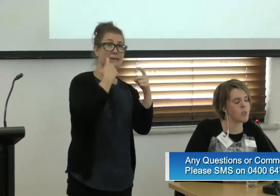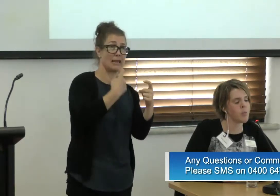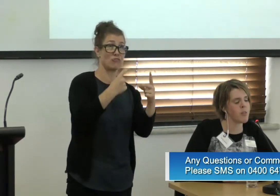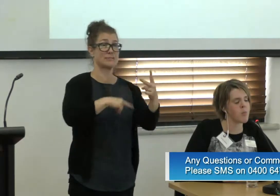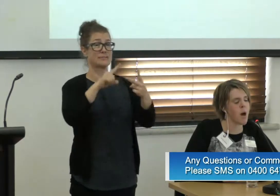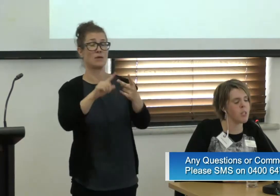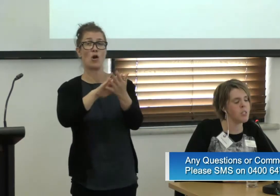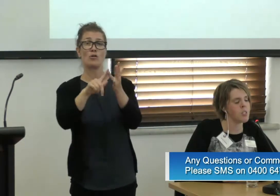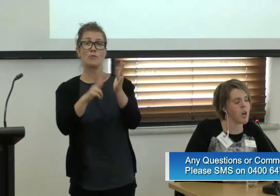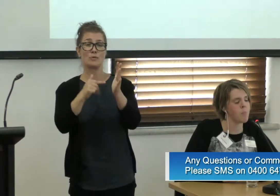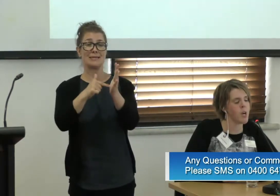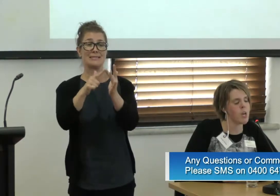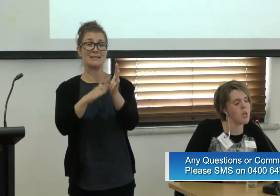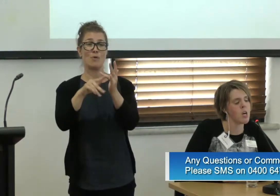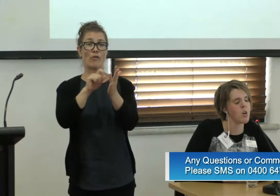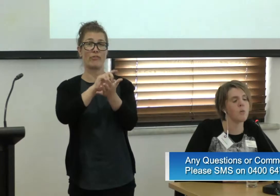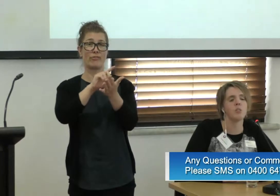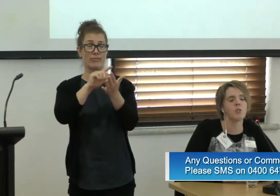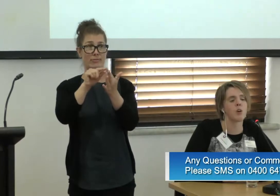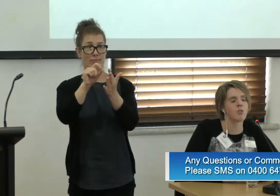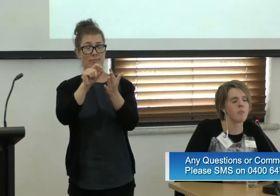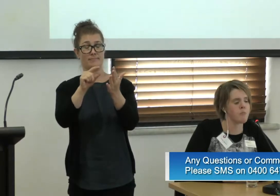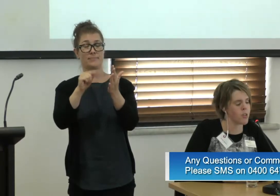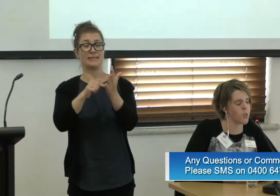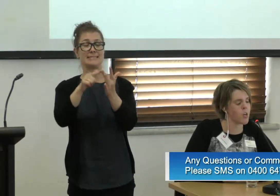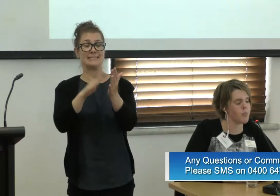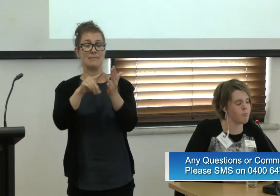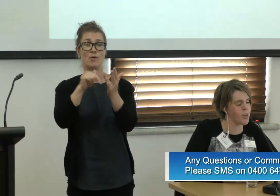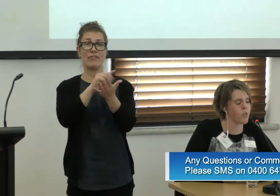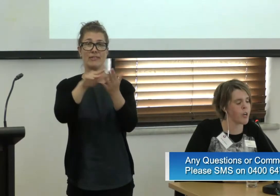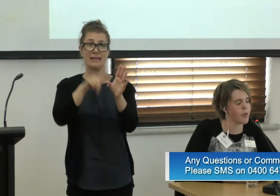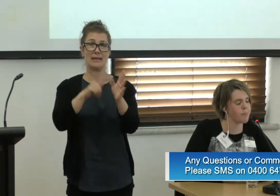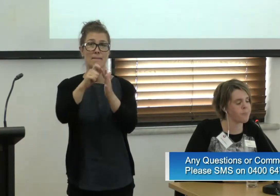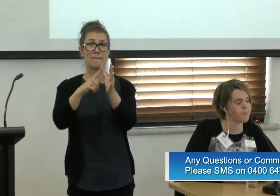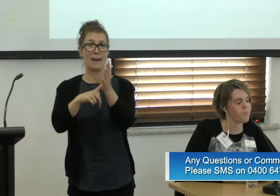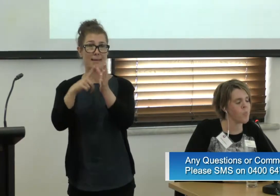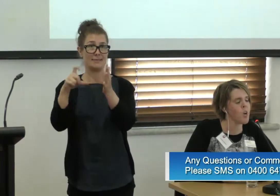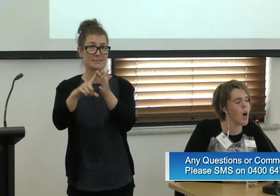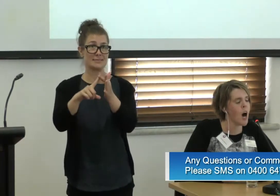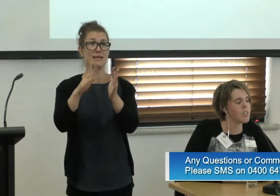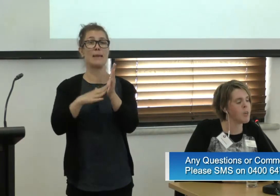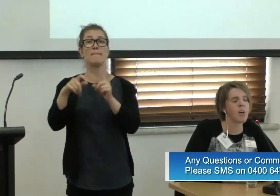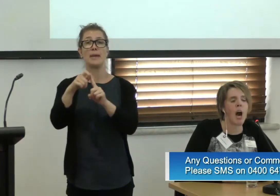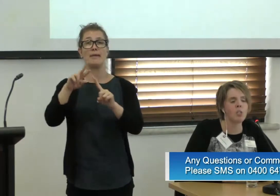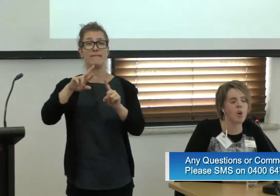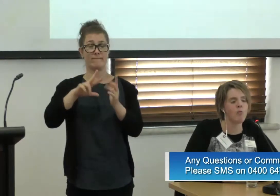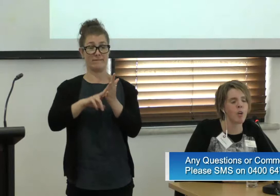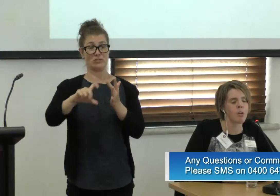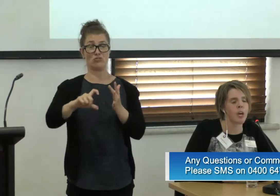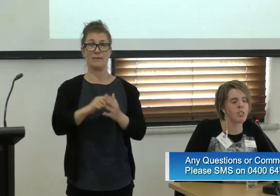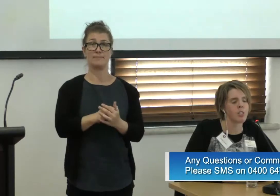Honourable Timothy Pallas, MP, who is the Treasurer for Victoria. Ask them to act